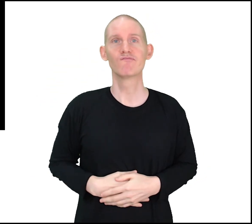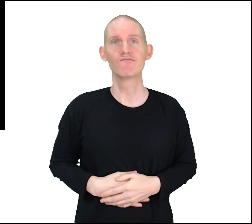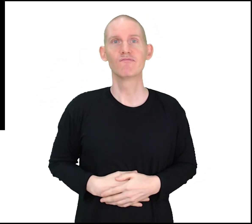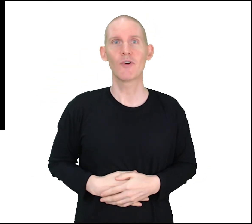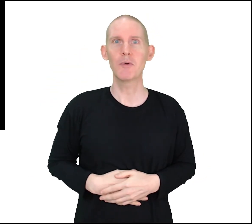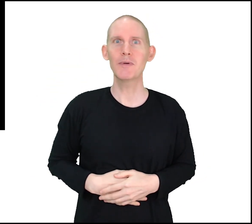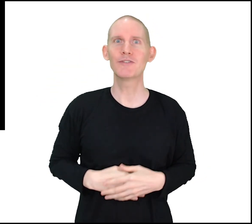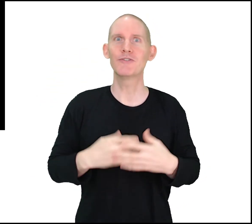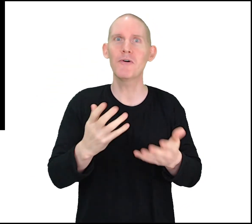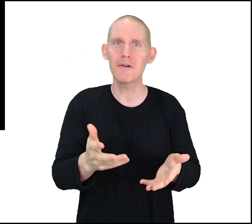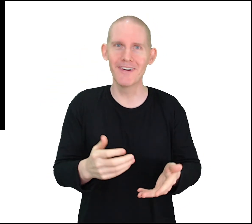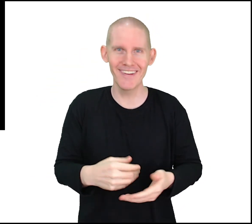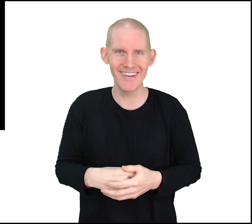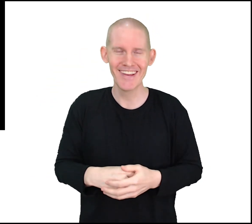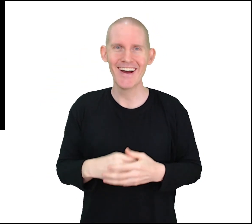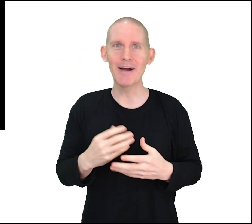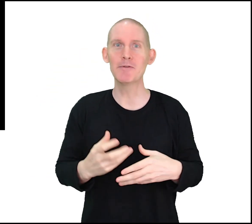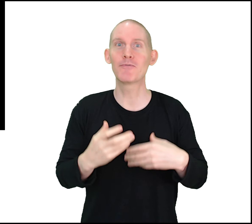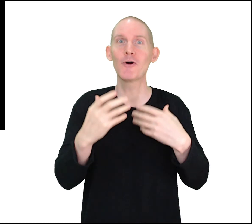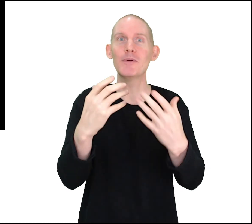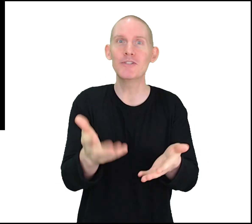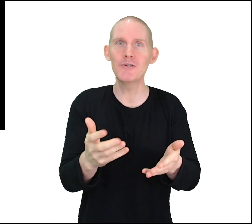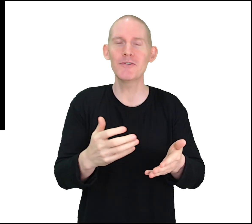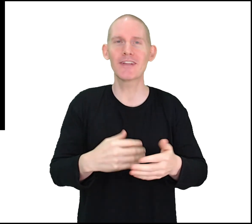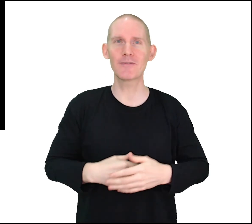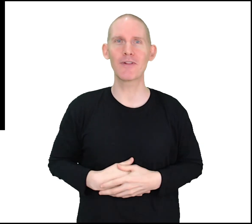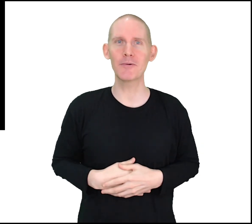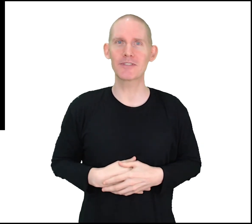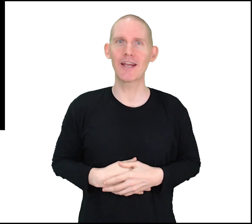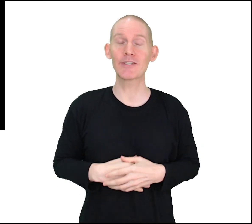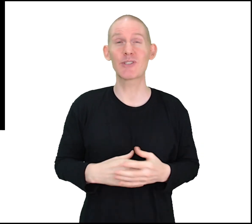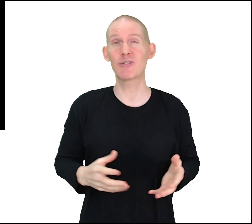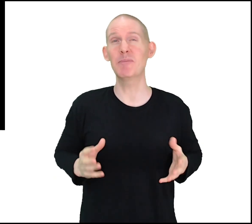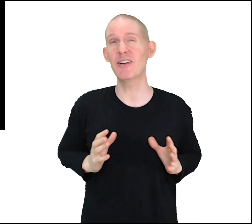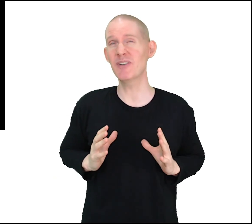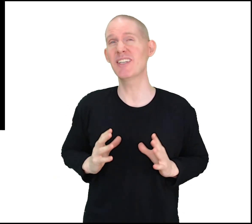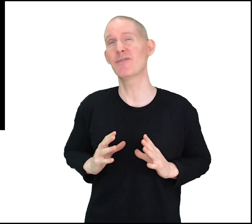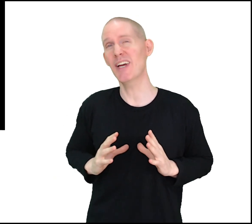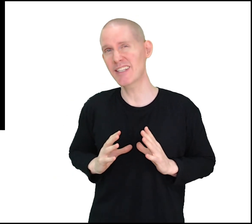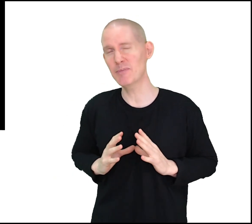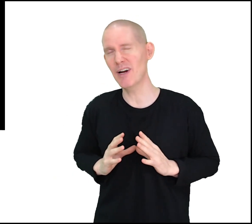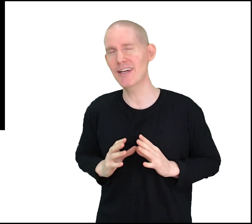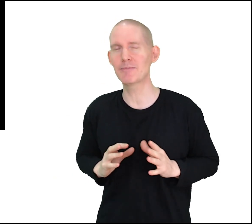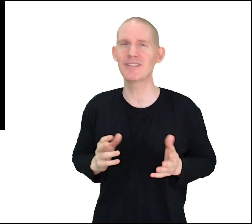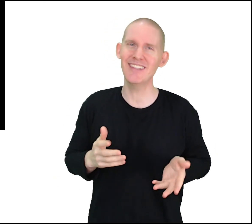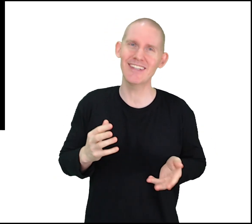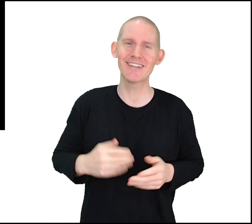Or maybe it's your. I'm informing you that the flight was canceled, so I'm not really affected by it. Yeah.